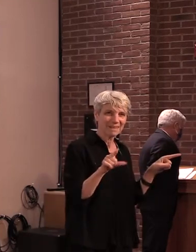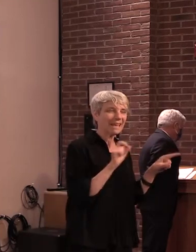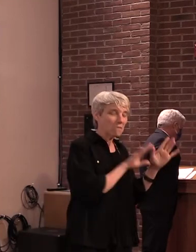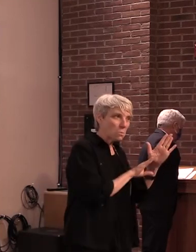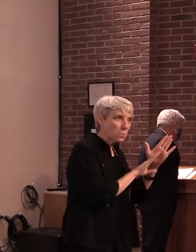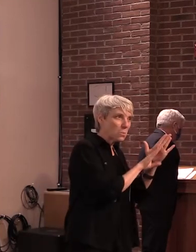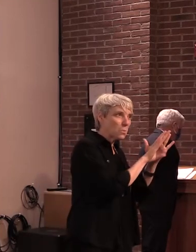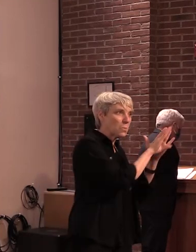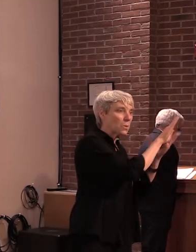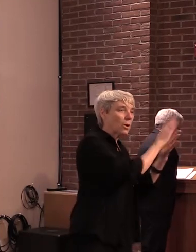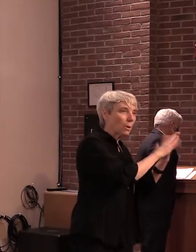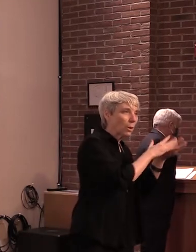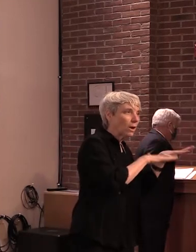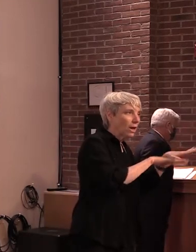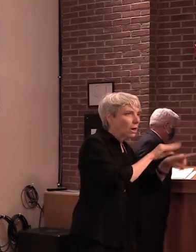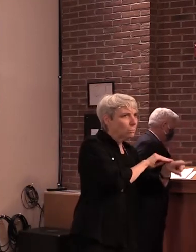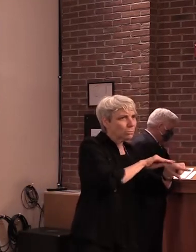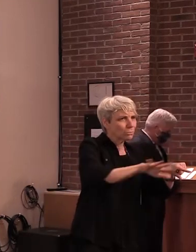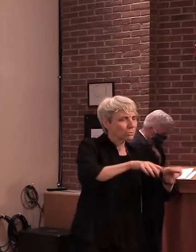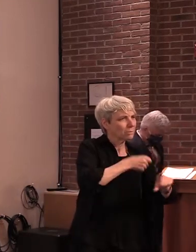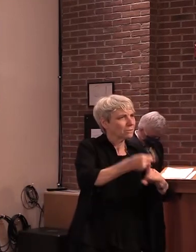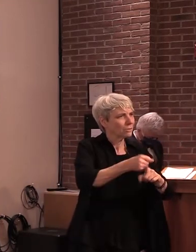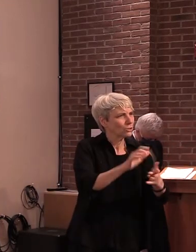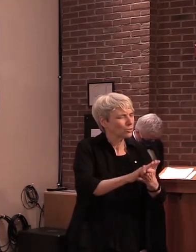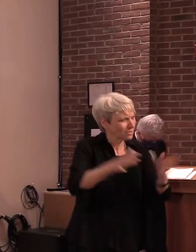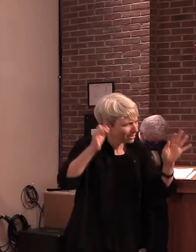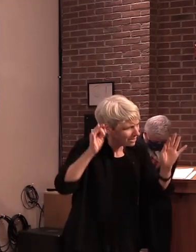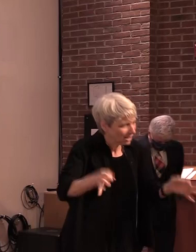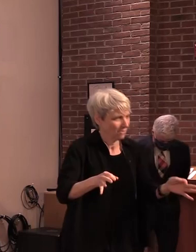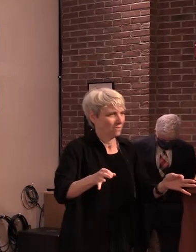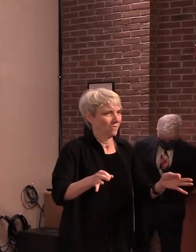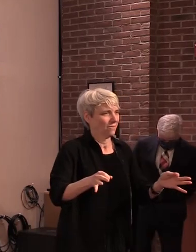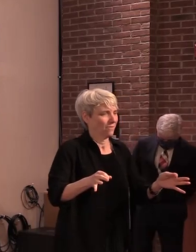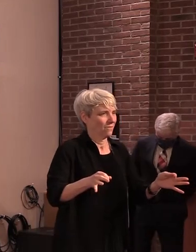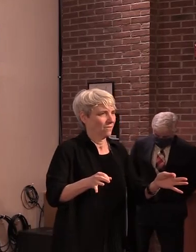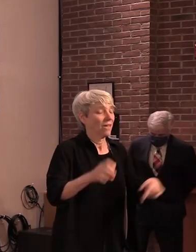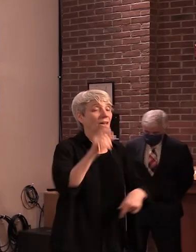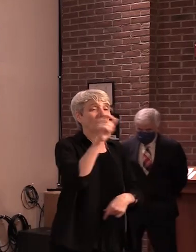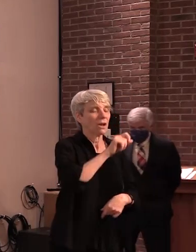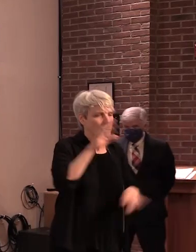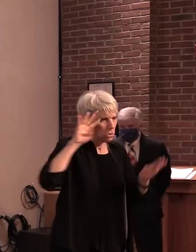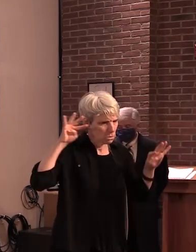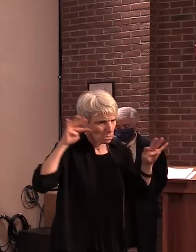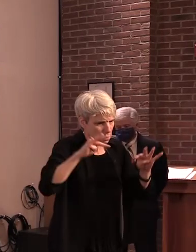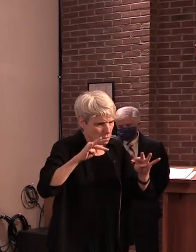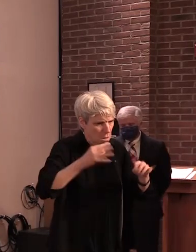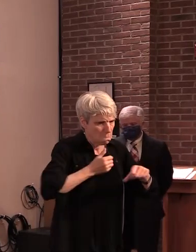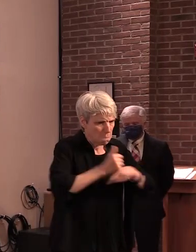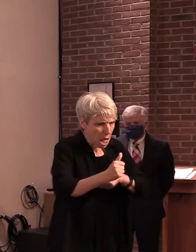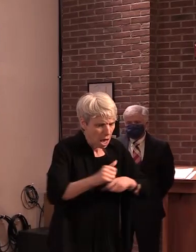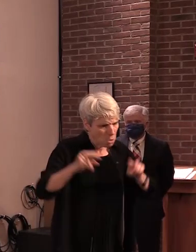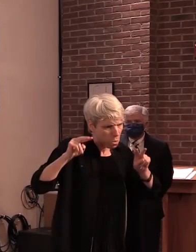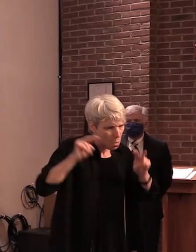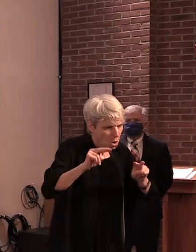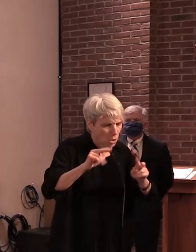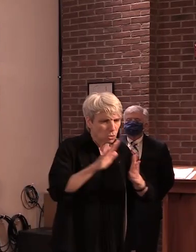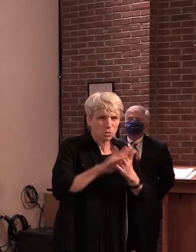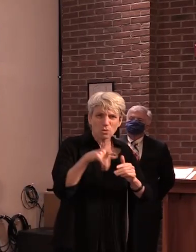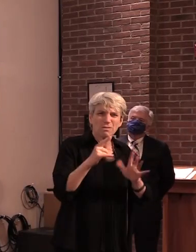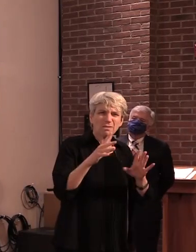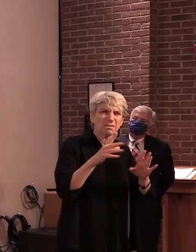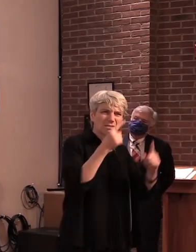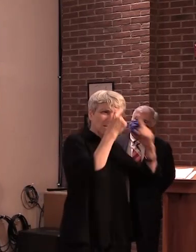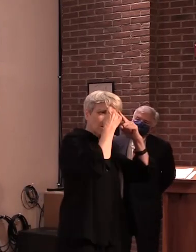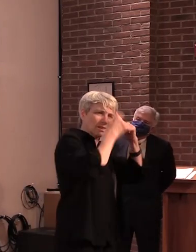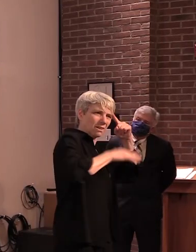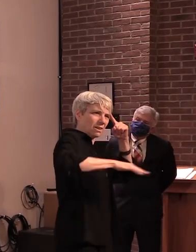if we all, as a community, adults and children, are responsible in the ways that we've educated